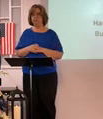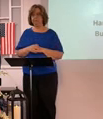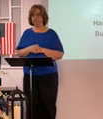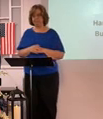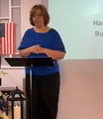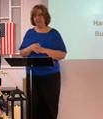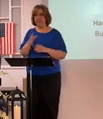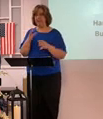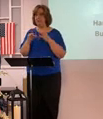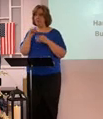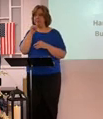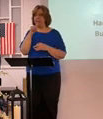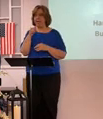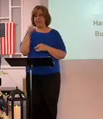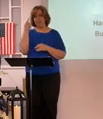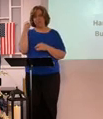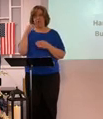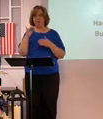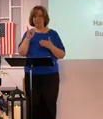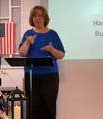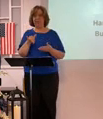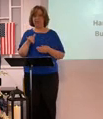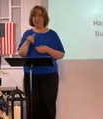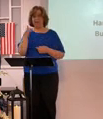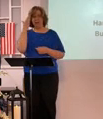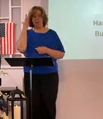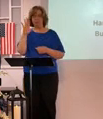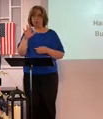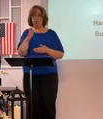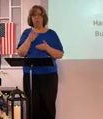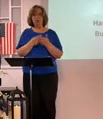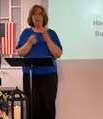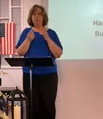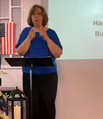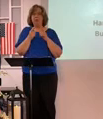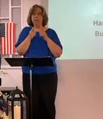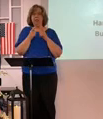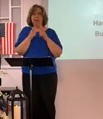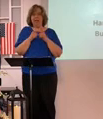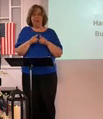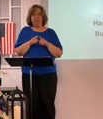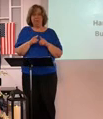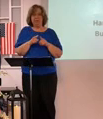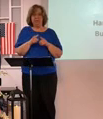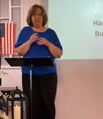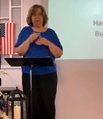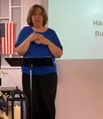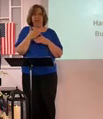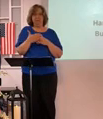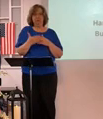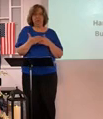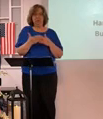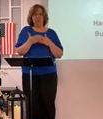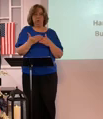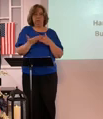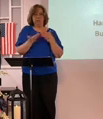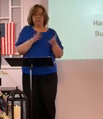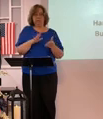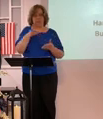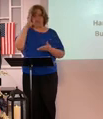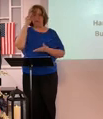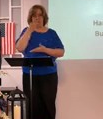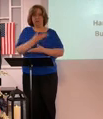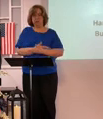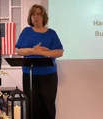And if it wasn't for that, I don't know where we would have been afterwards. You know, it's so hard to deal with that loss of a child.